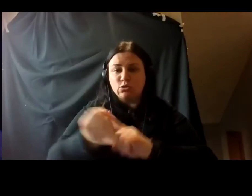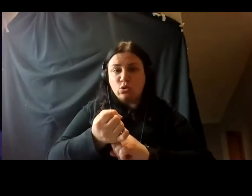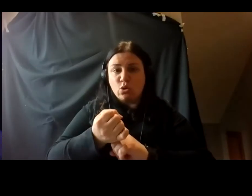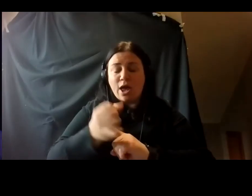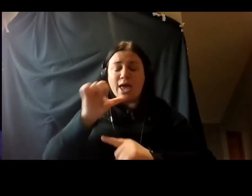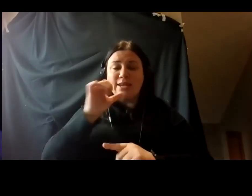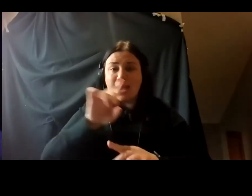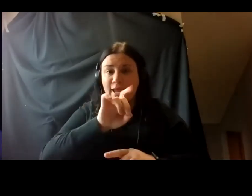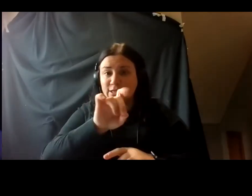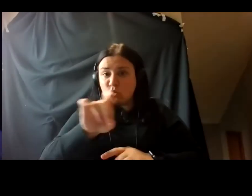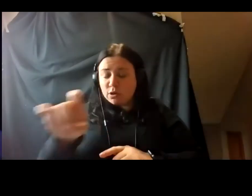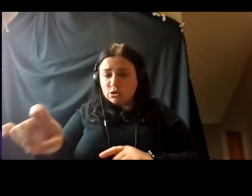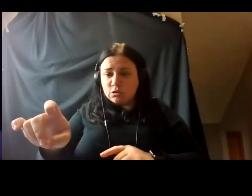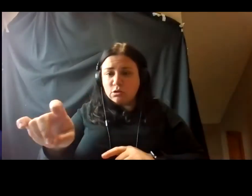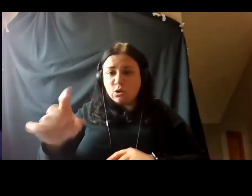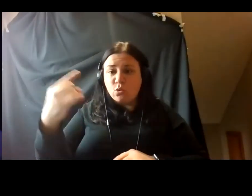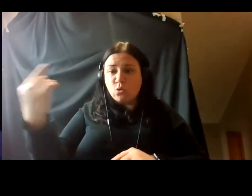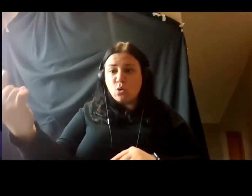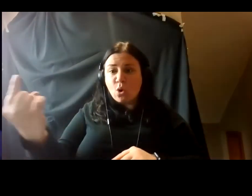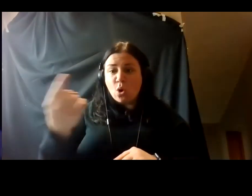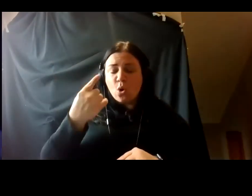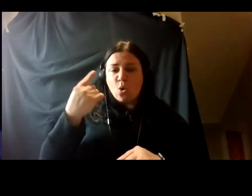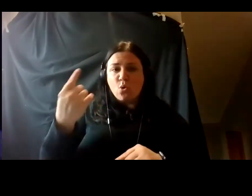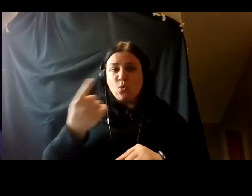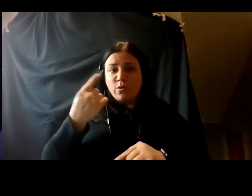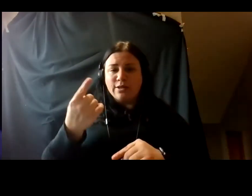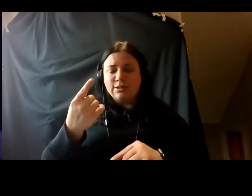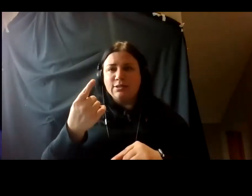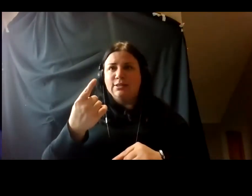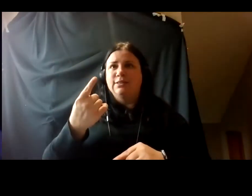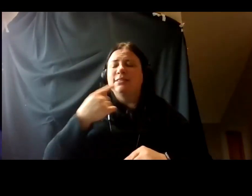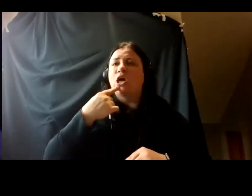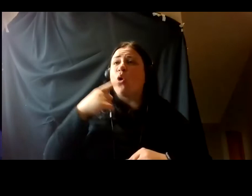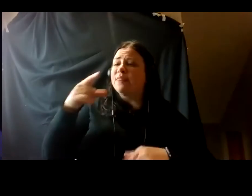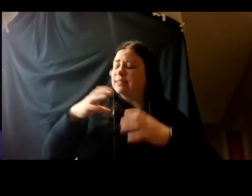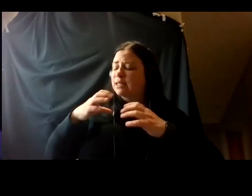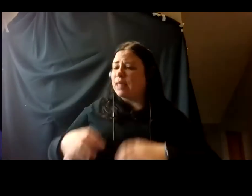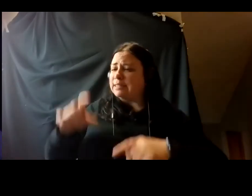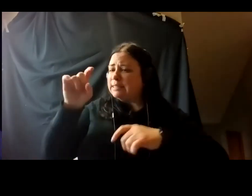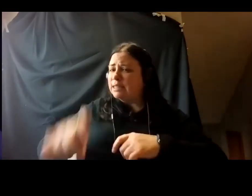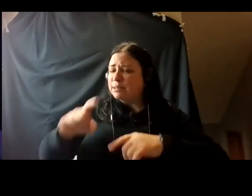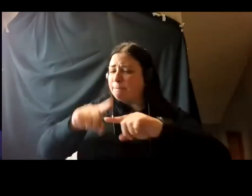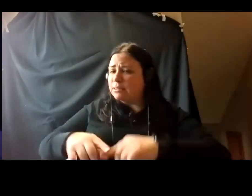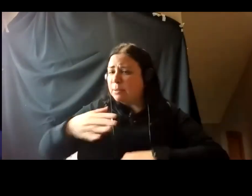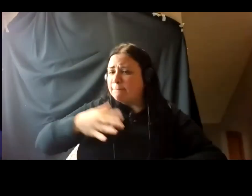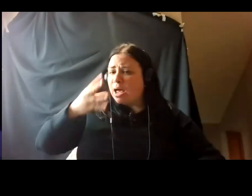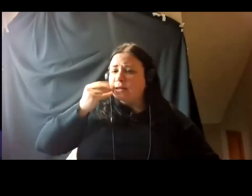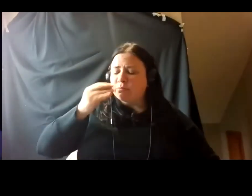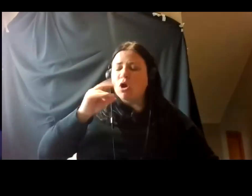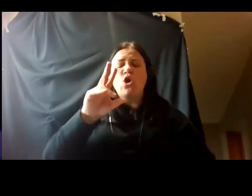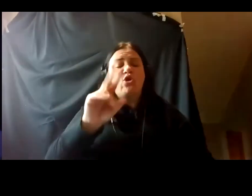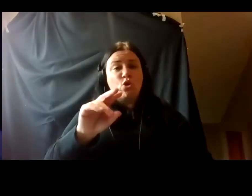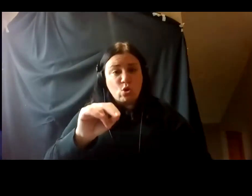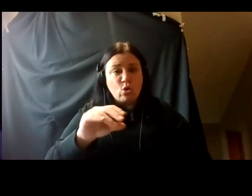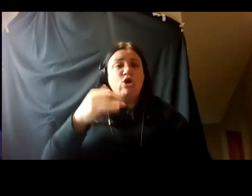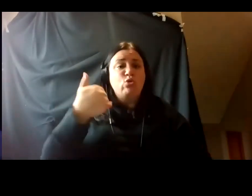those questions that I said, and we're already going in saying that this is what this client needs because based on my experience, that's what you need. Now, you have that